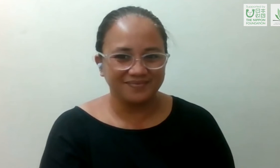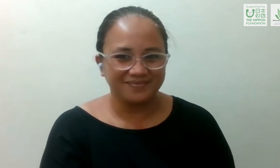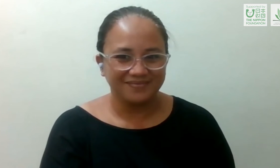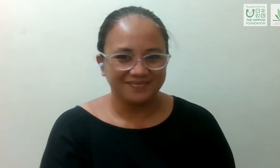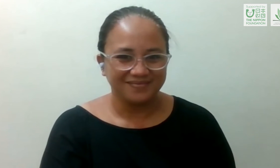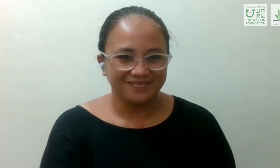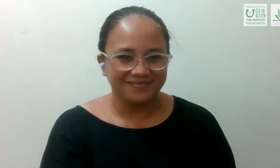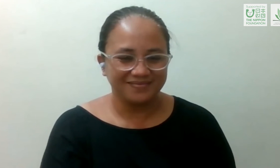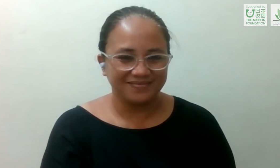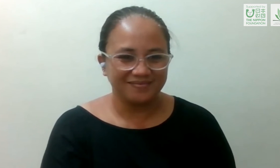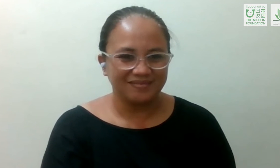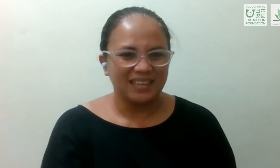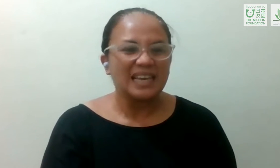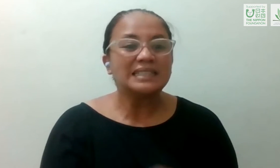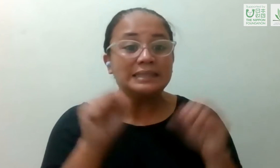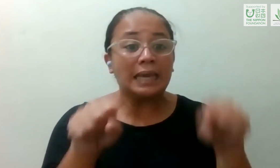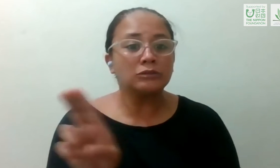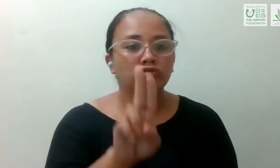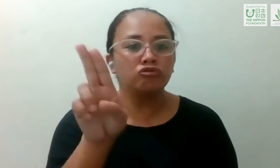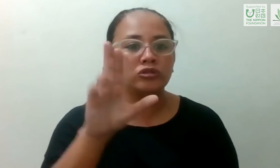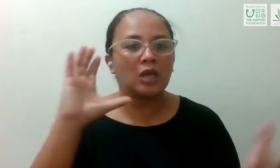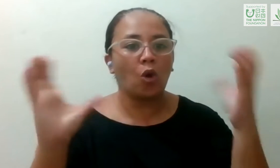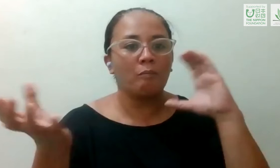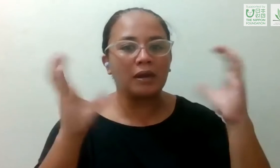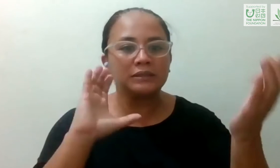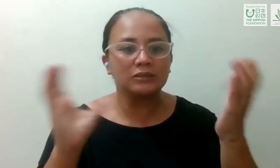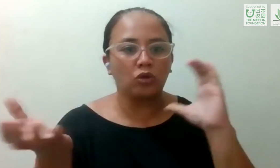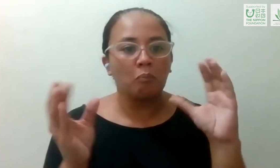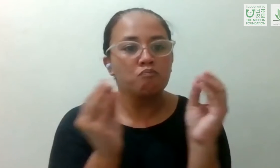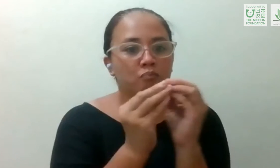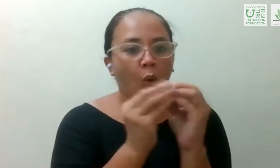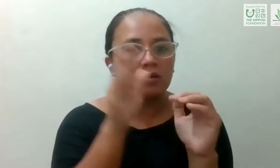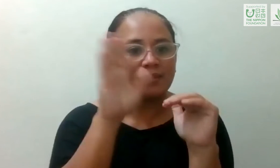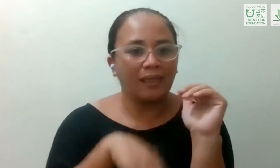so it can be used as a comparison, like more than.